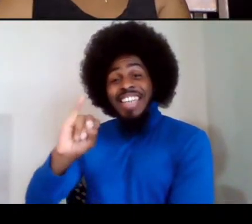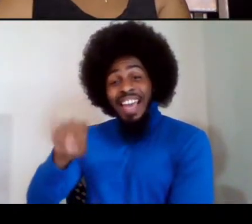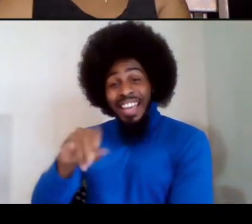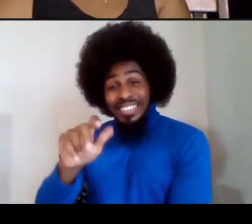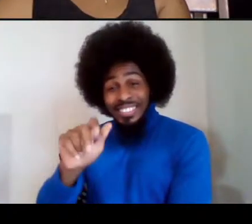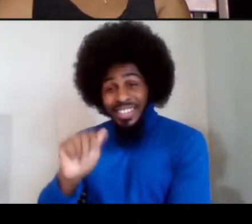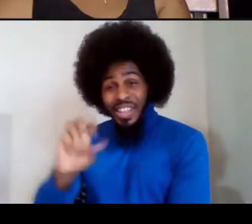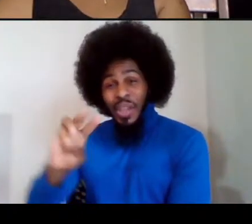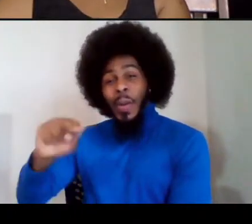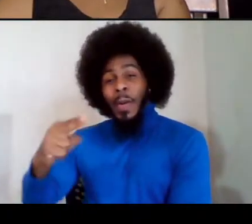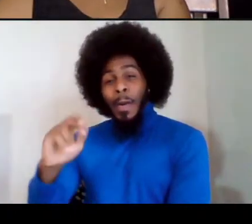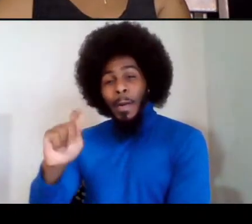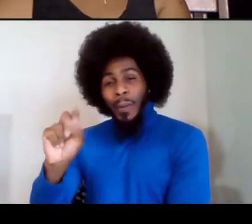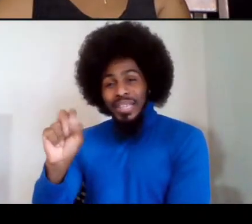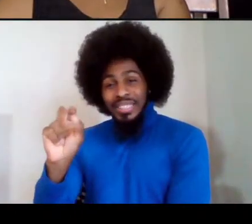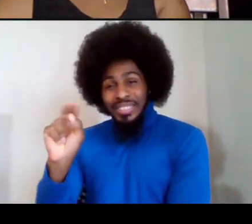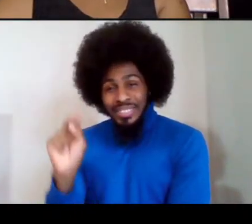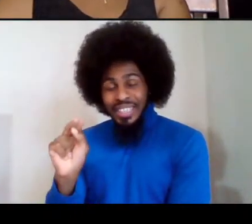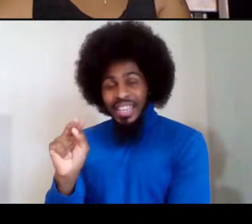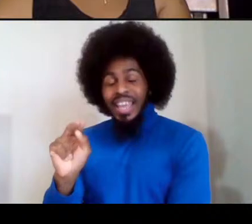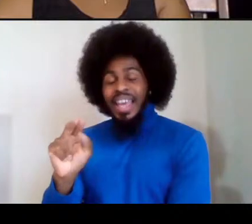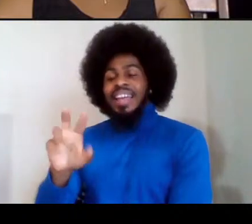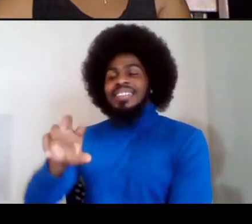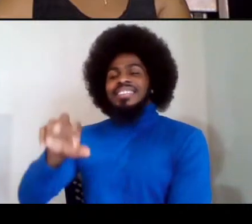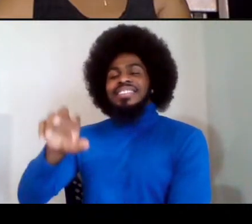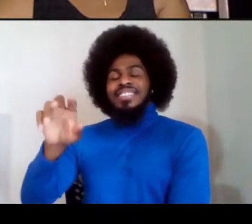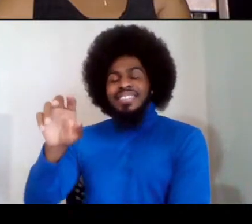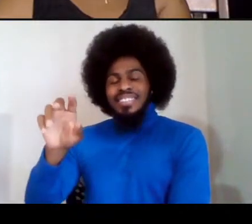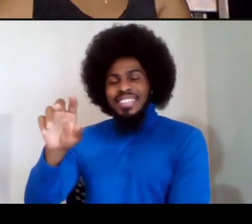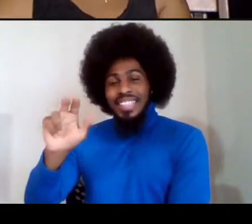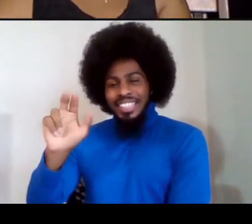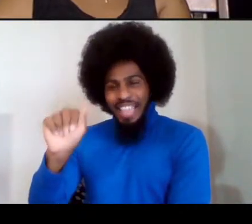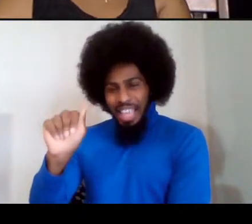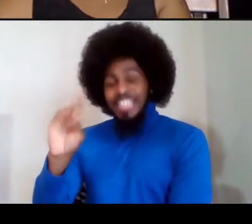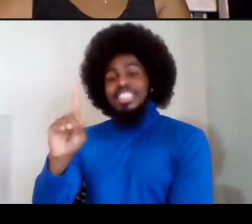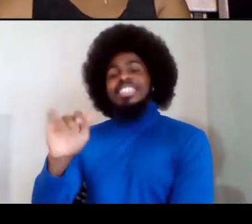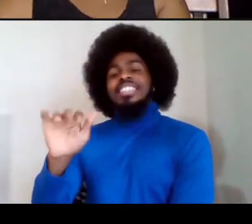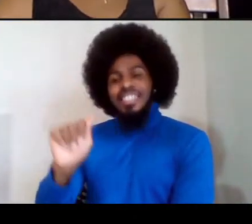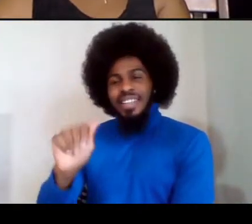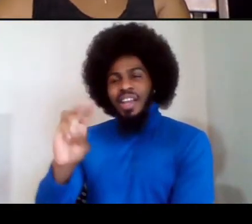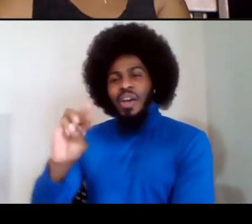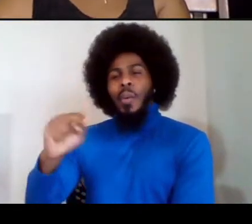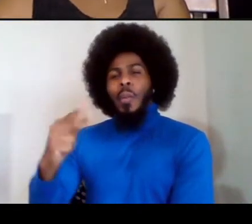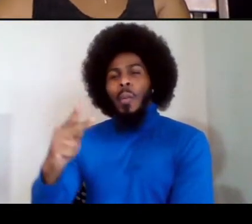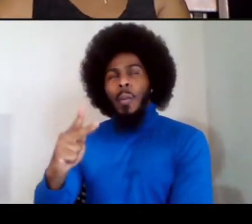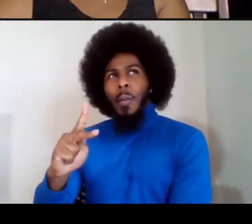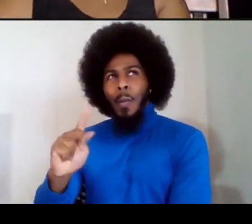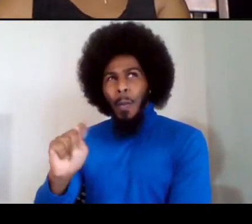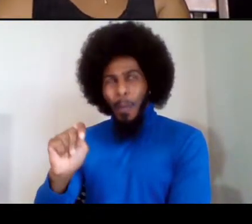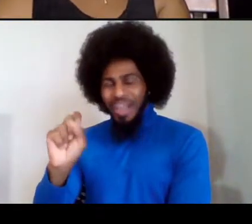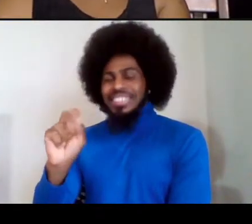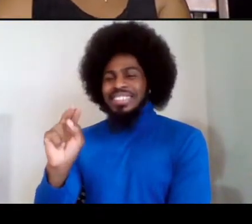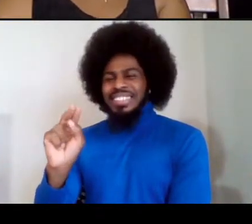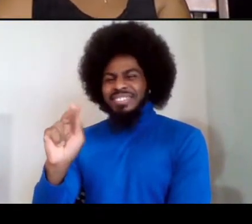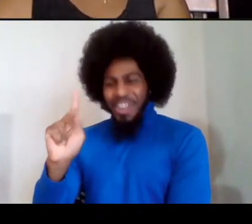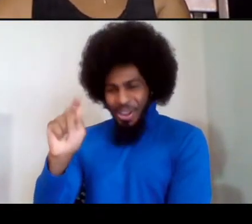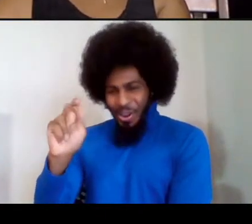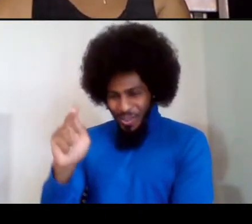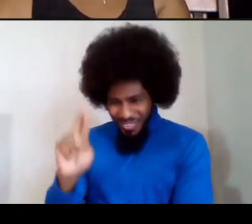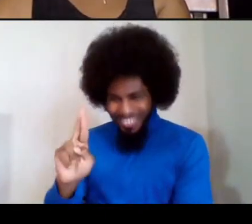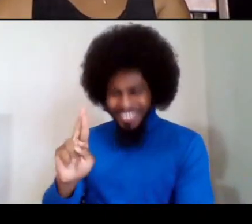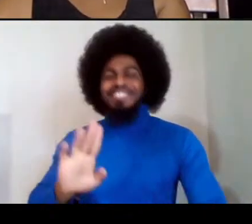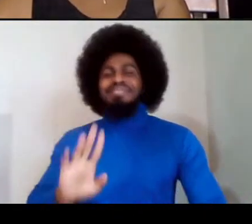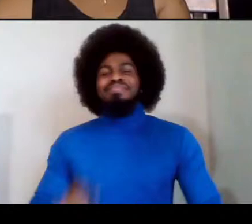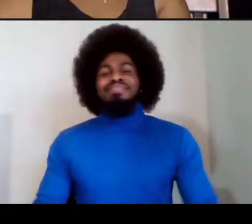Whitson's turn. Please meet some of our BDS family. I will go first. I am